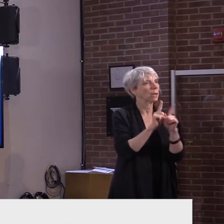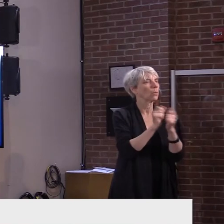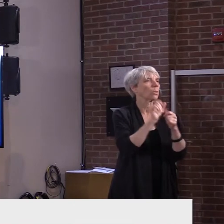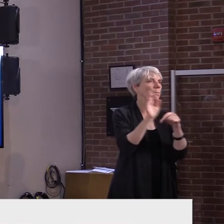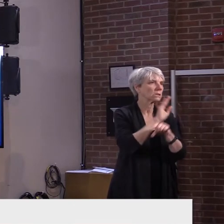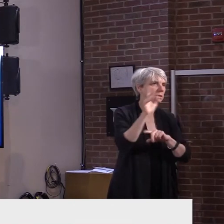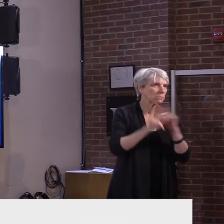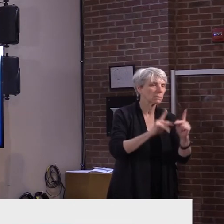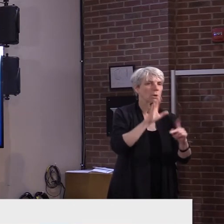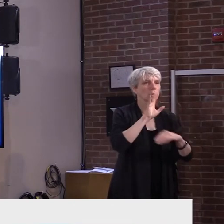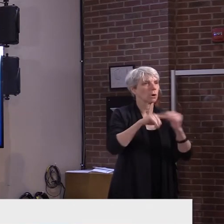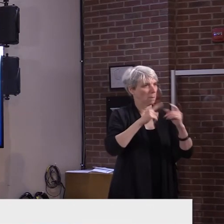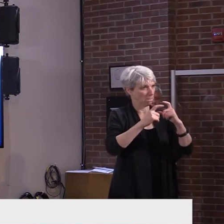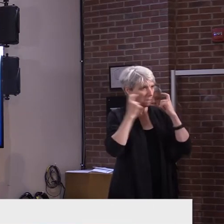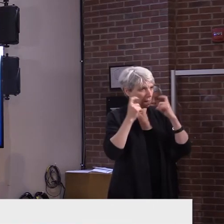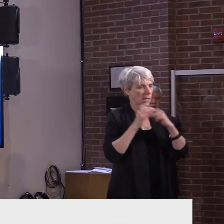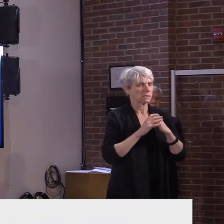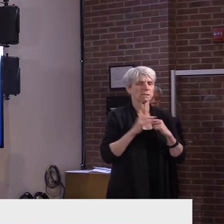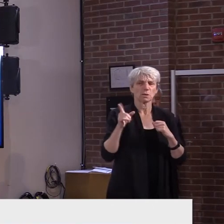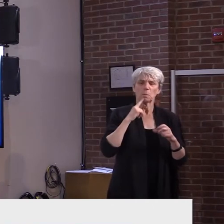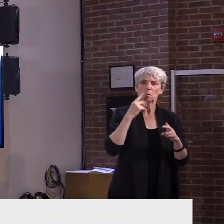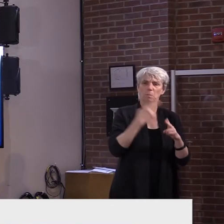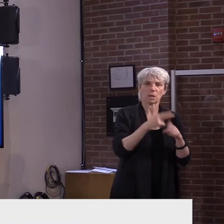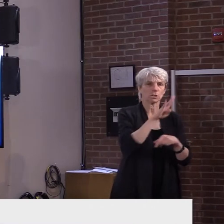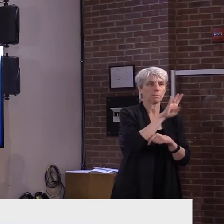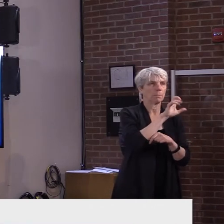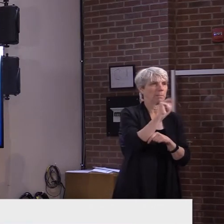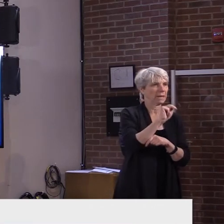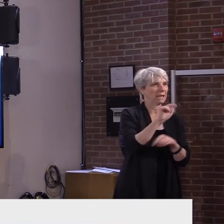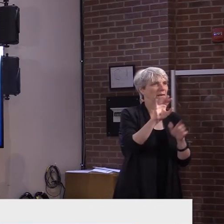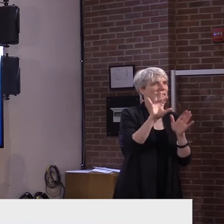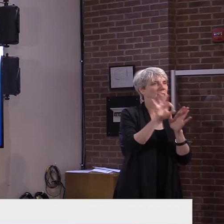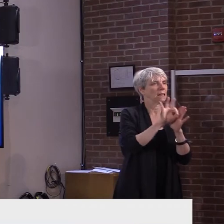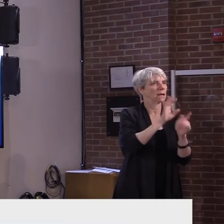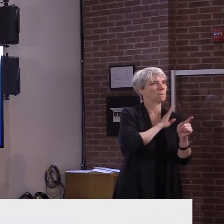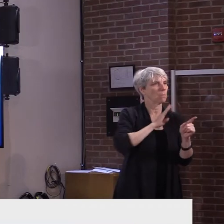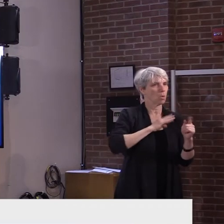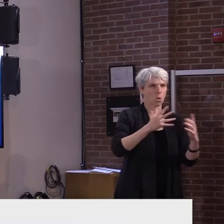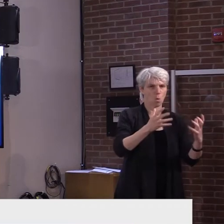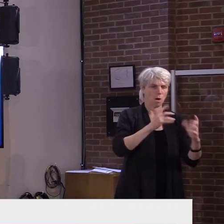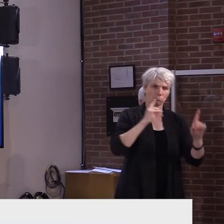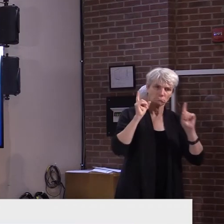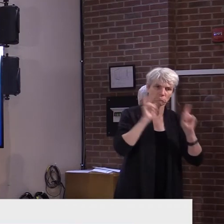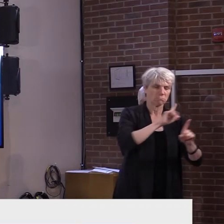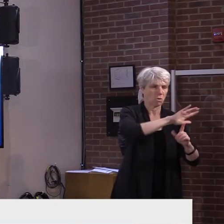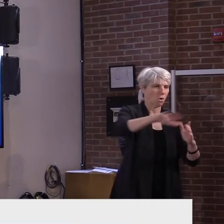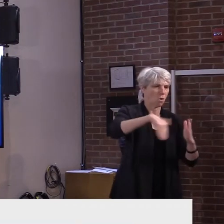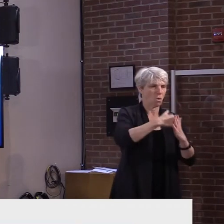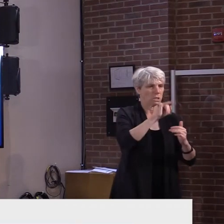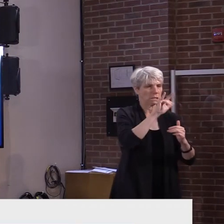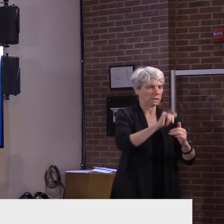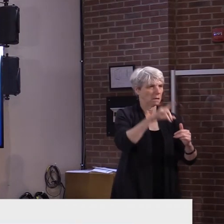had referenced the Bennington Select Board looking to do something citywide with masking at last week's